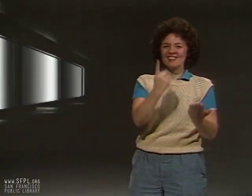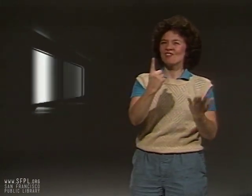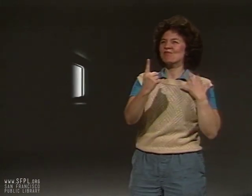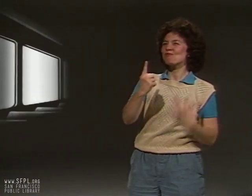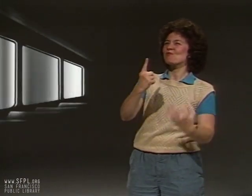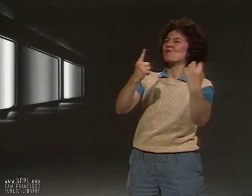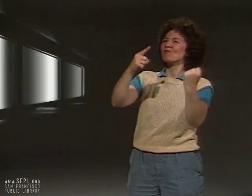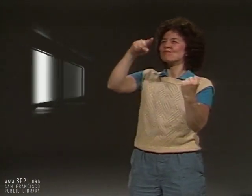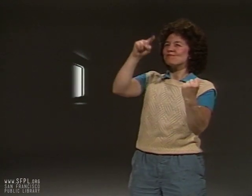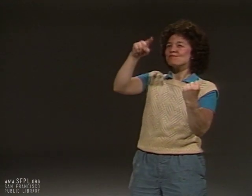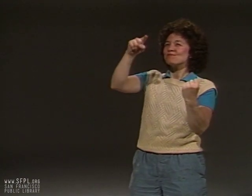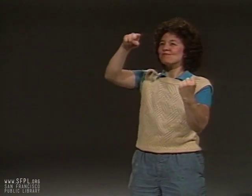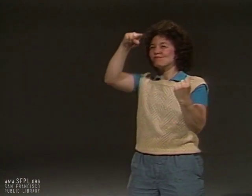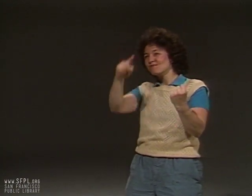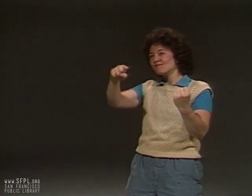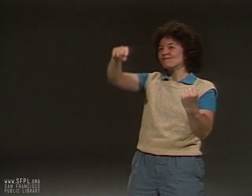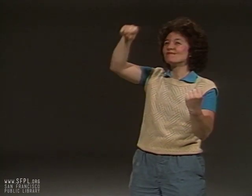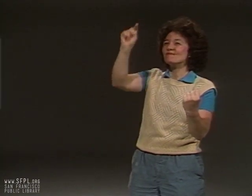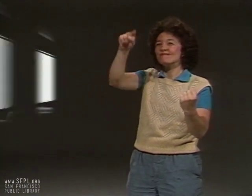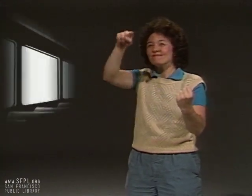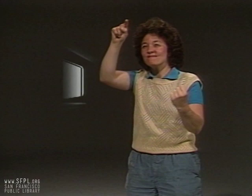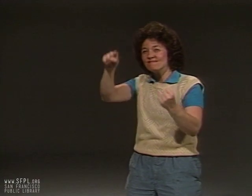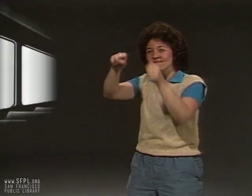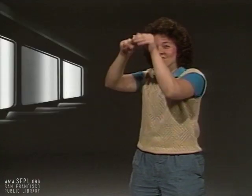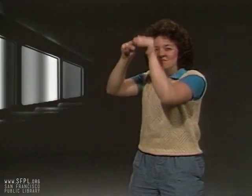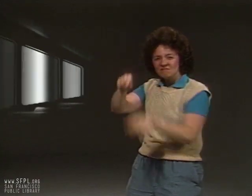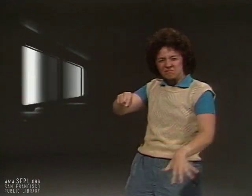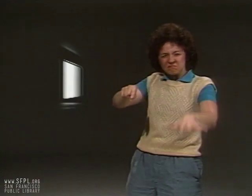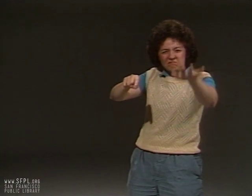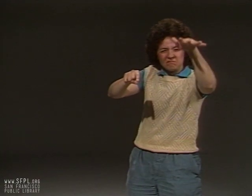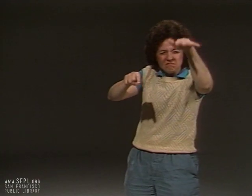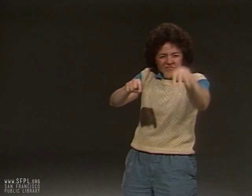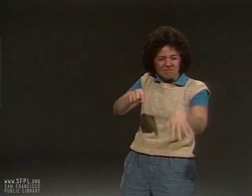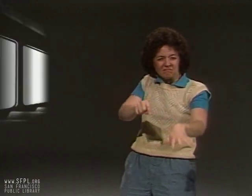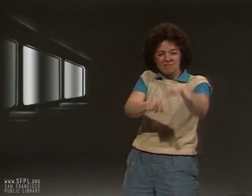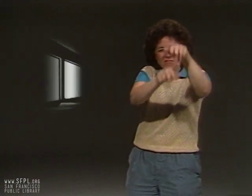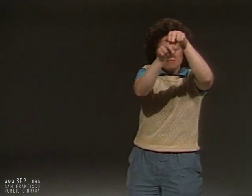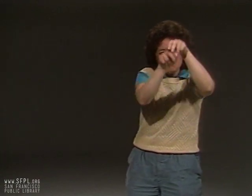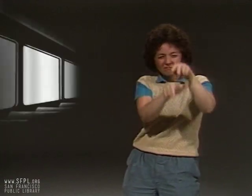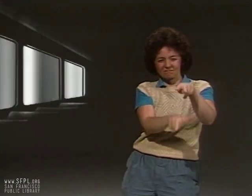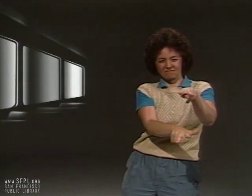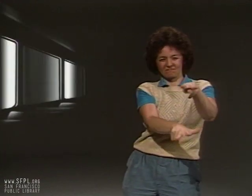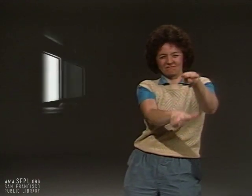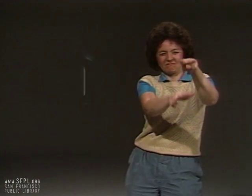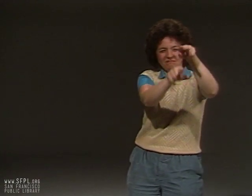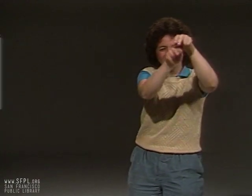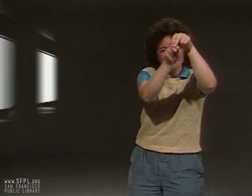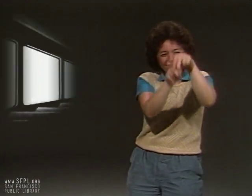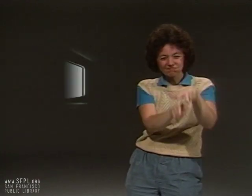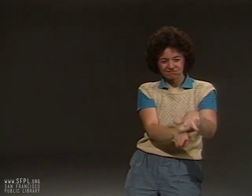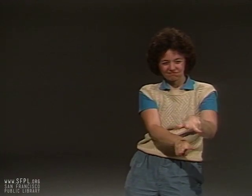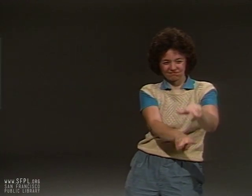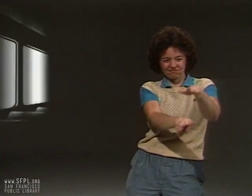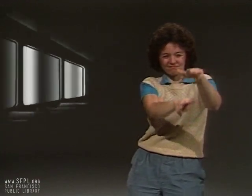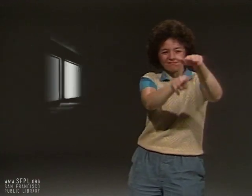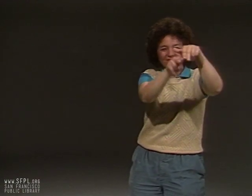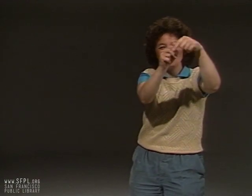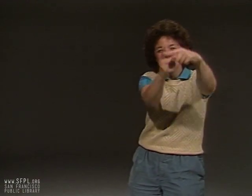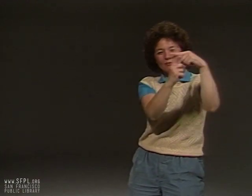Here is one bold wandering wire, and now here are five dancing, high and low in turns, with